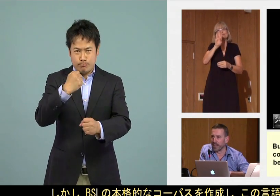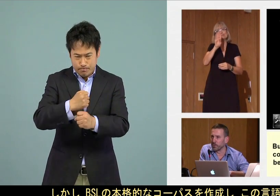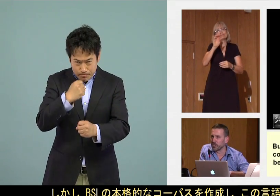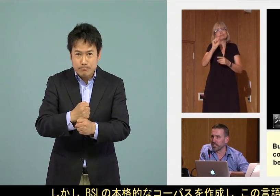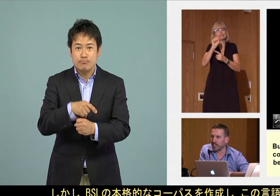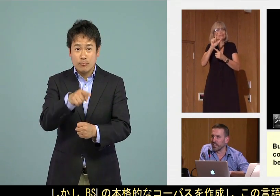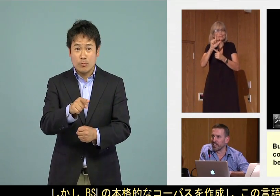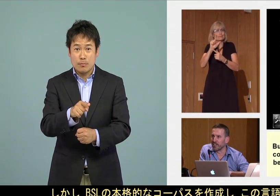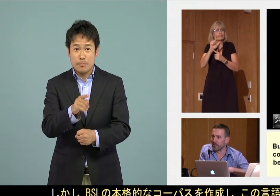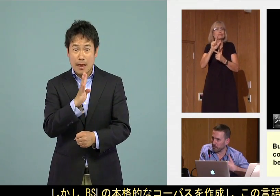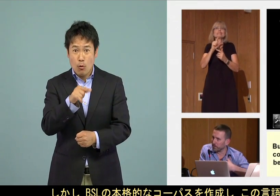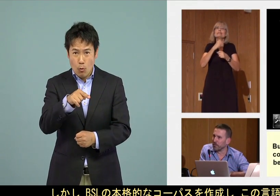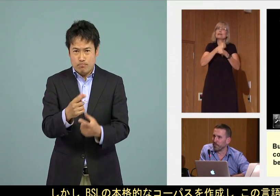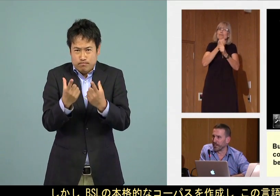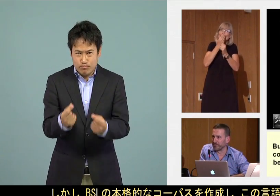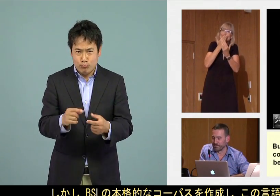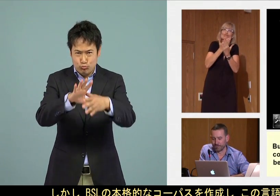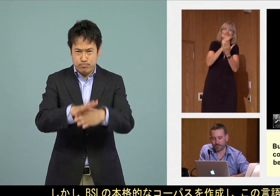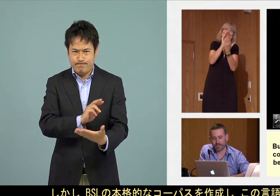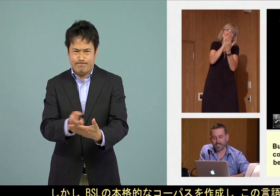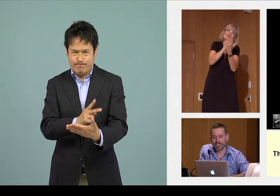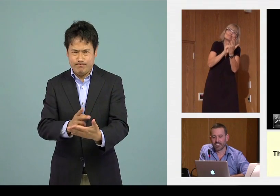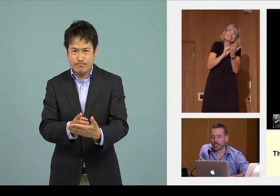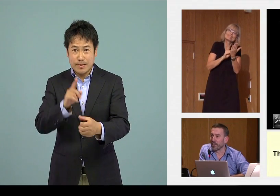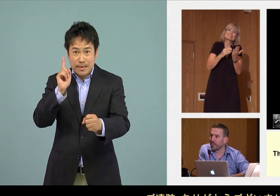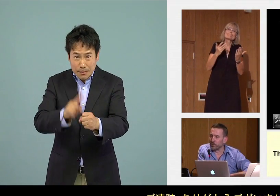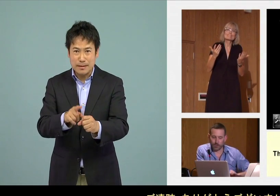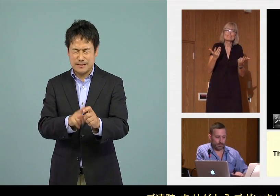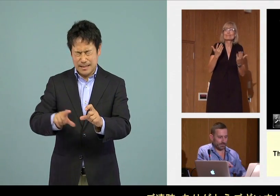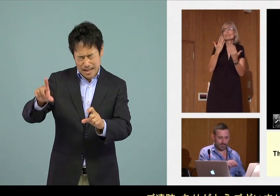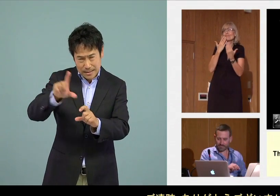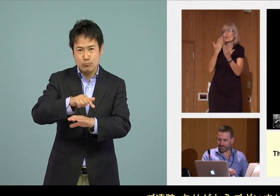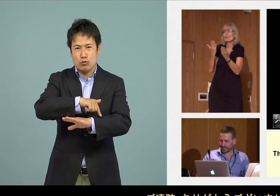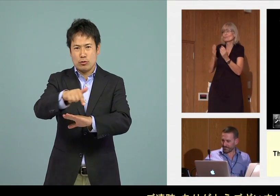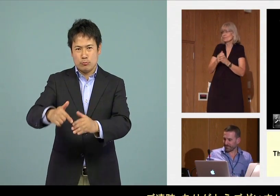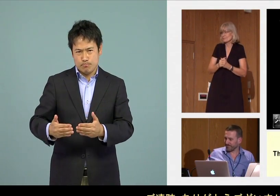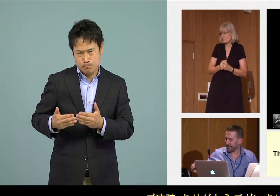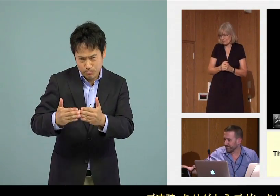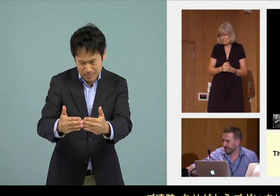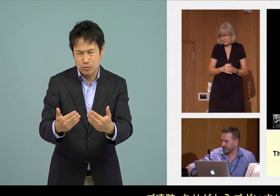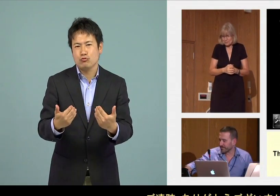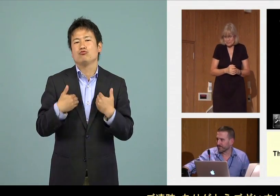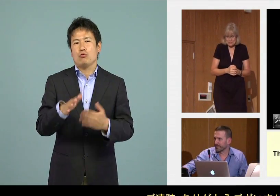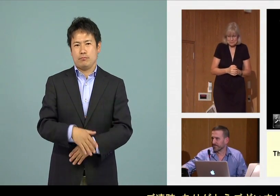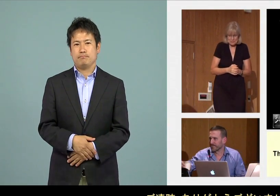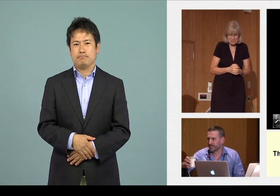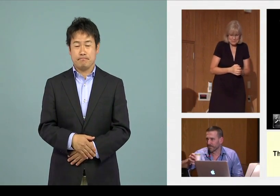document the language better. So thank you.